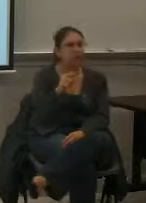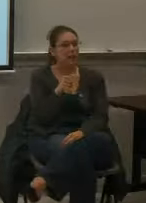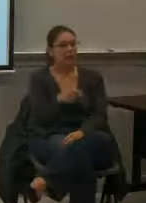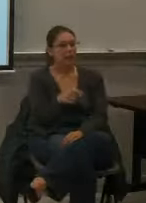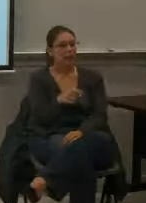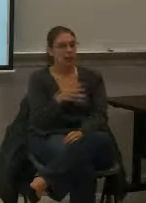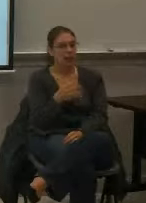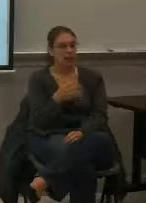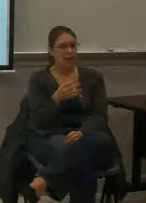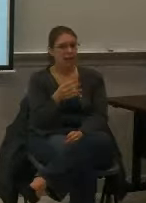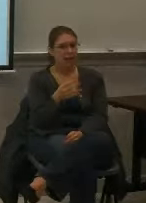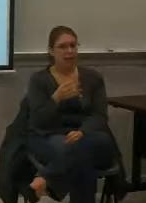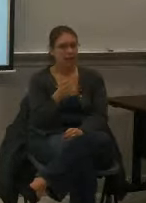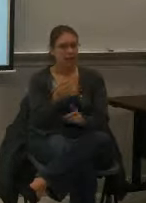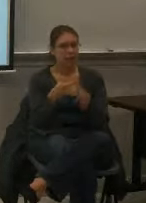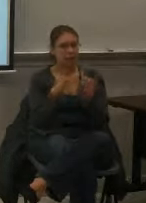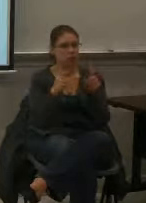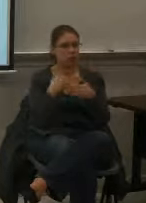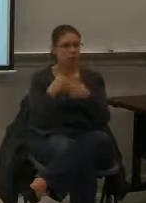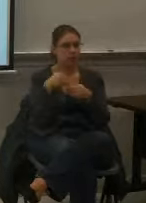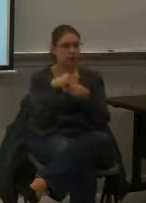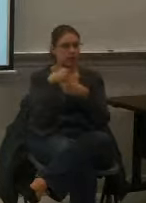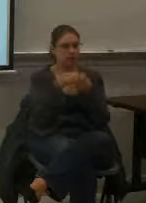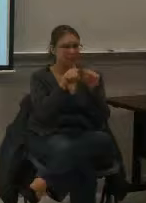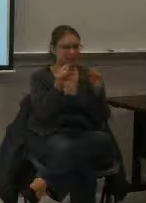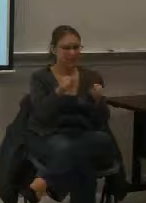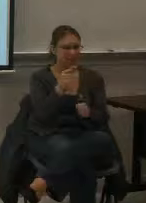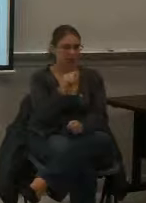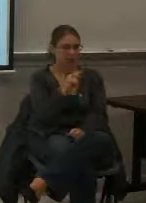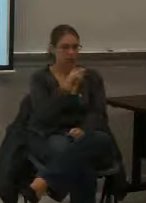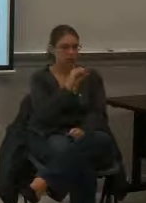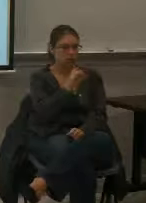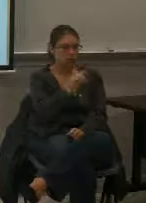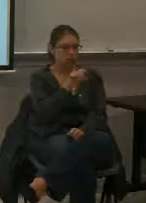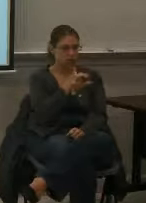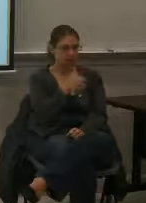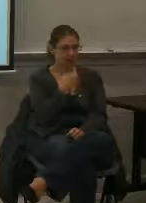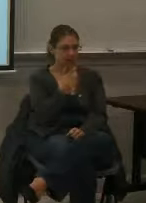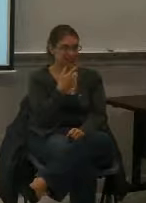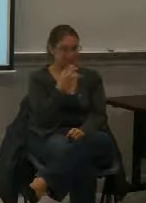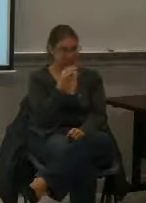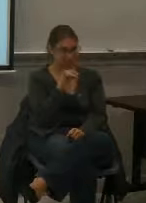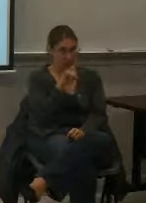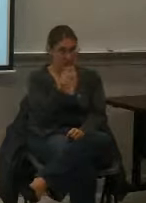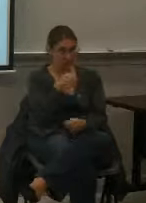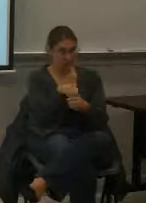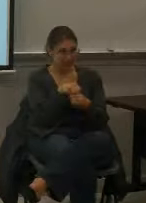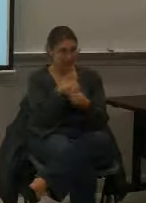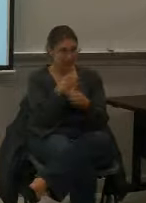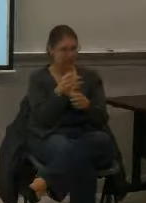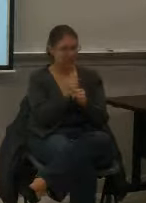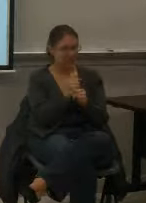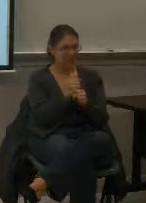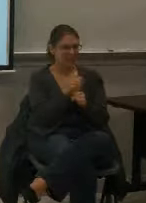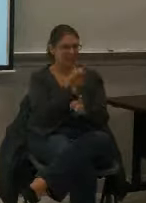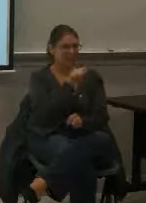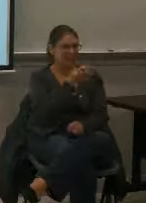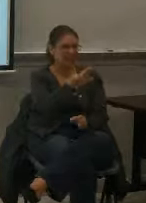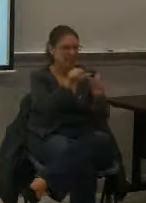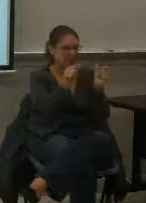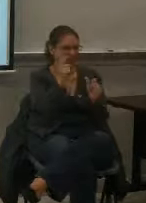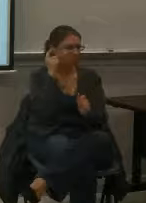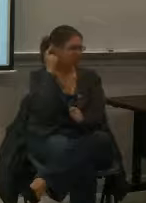And when you go out to these systems, the nostoc that has the midge in it gets this ear-shaped look to it. So we're